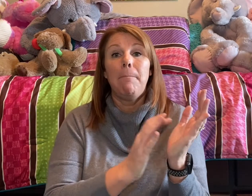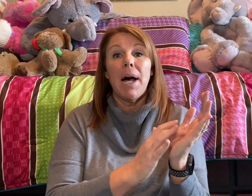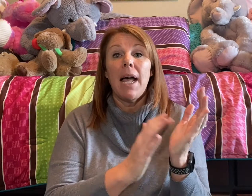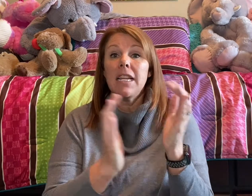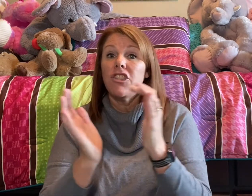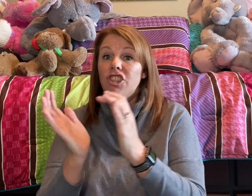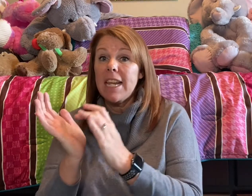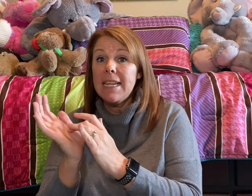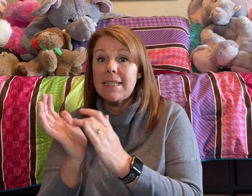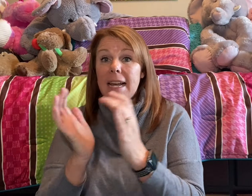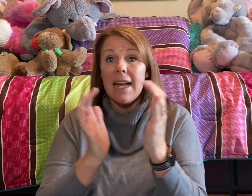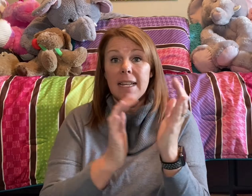But Jesus